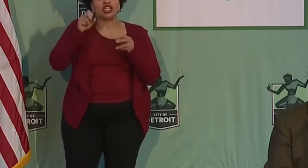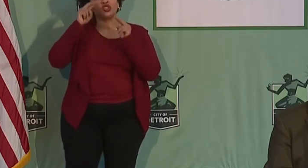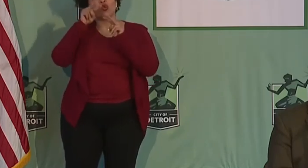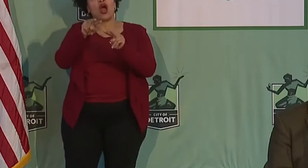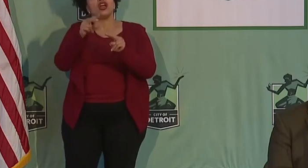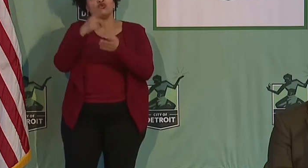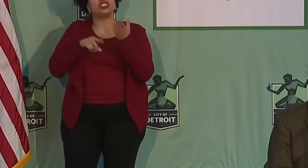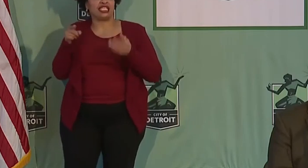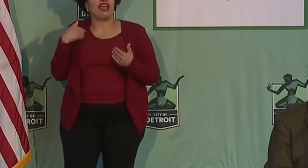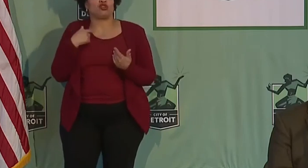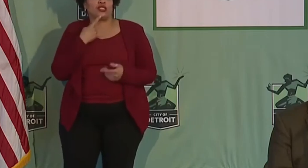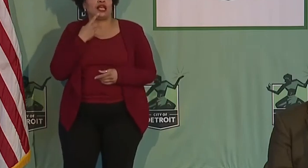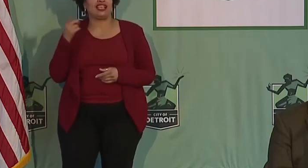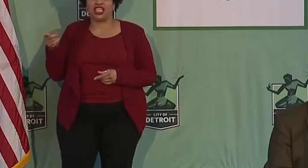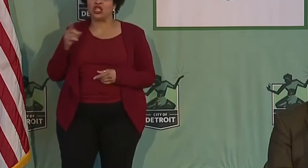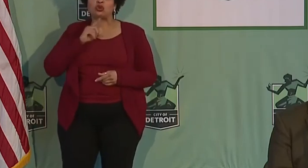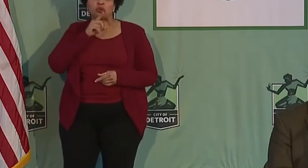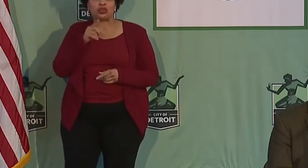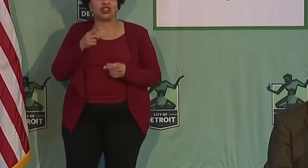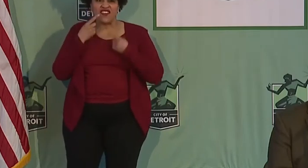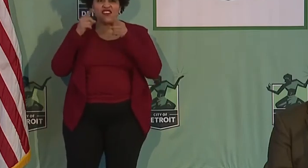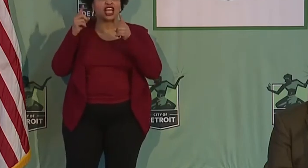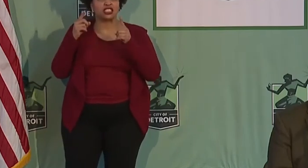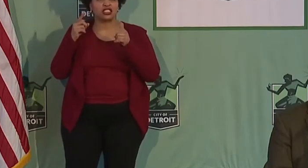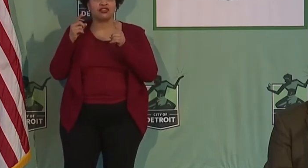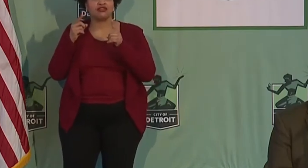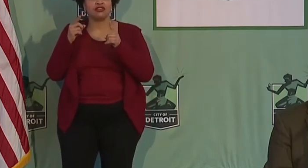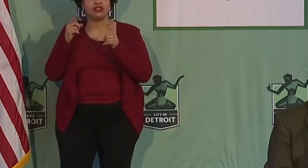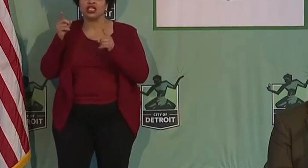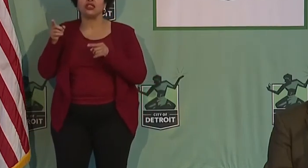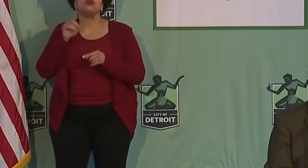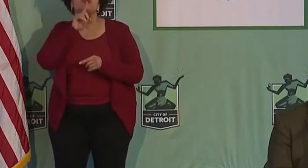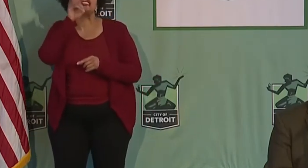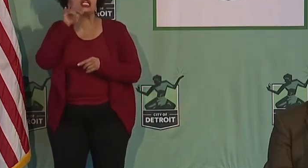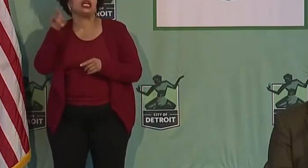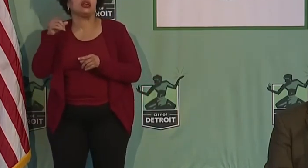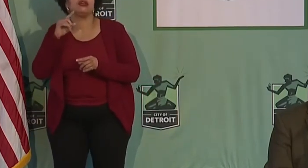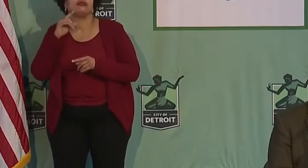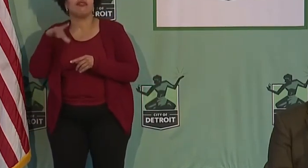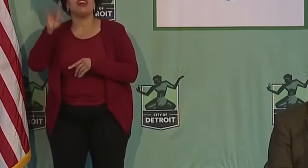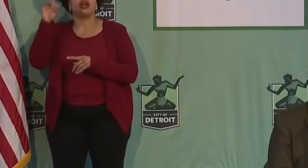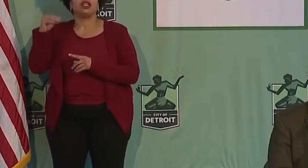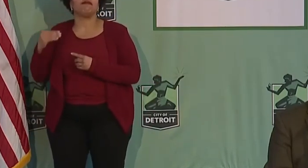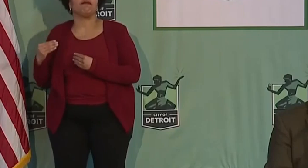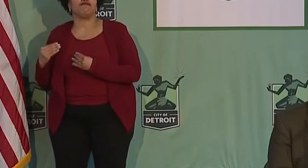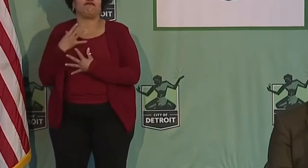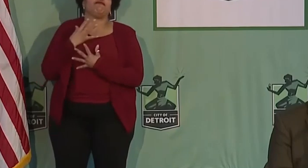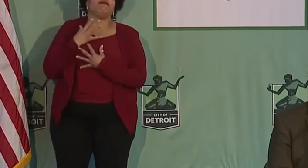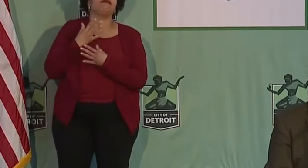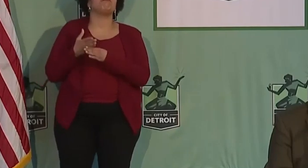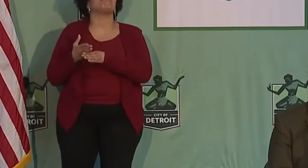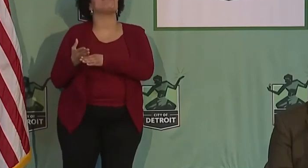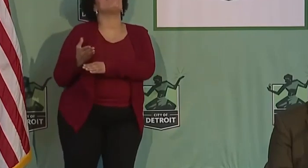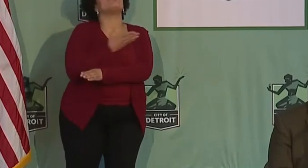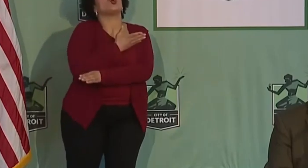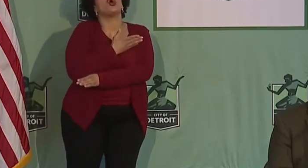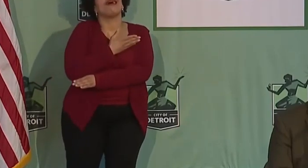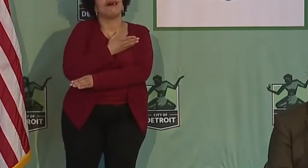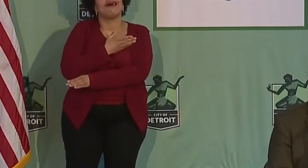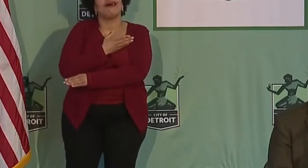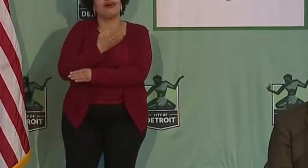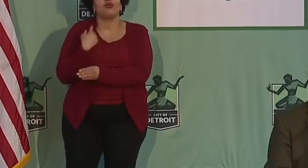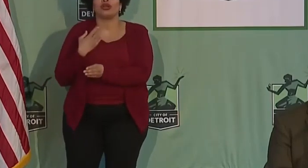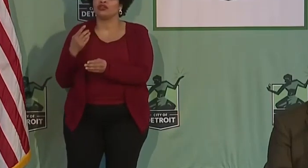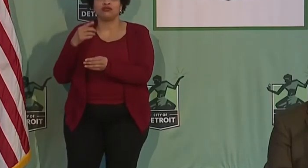watch it, because he was infected before we closed the front doors. And he tells the